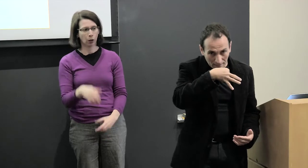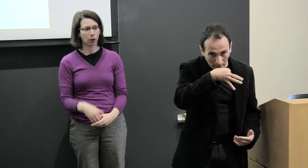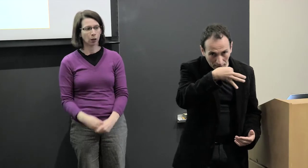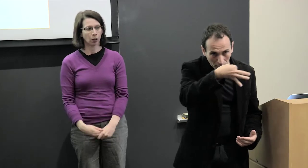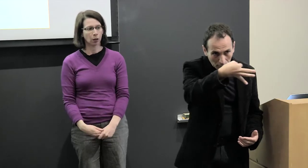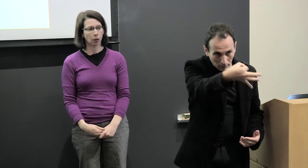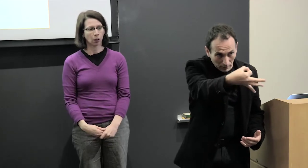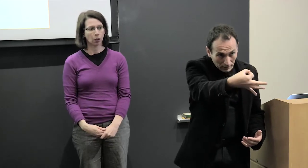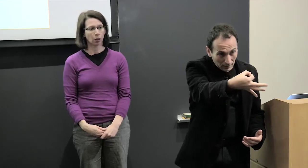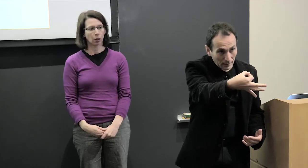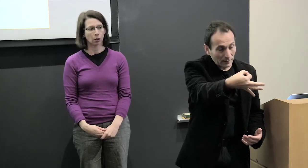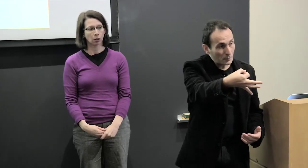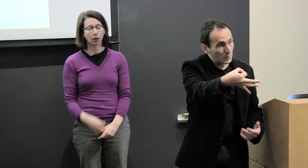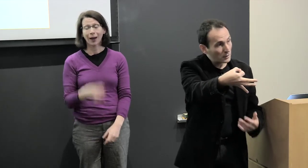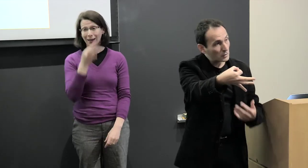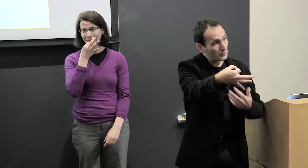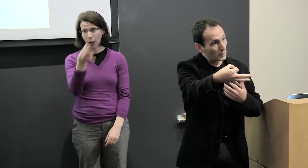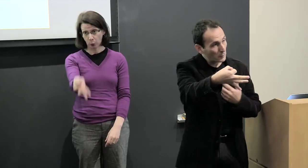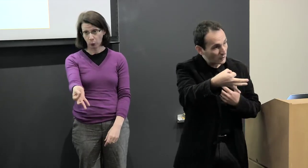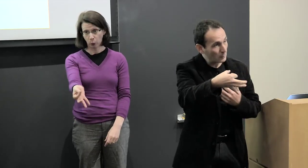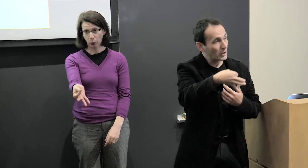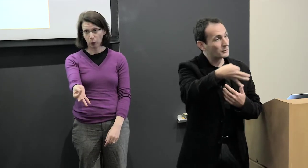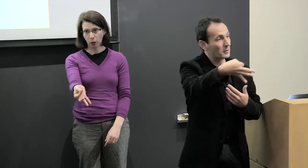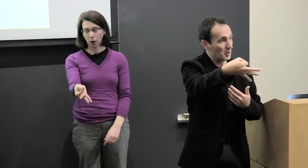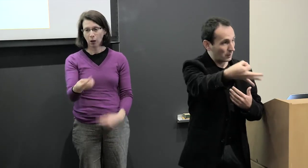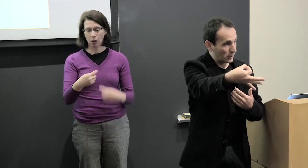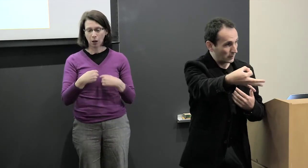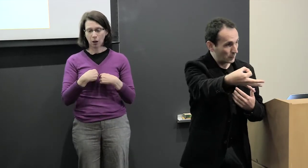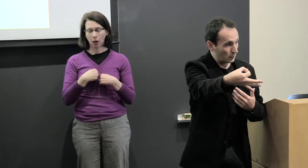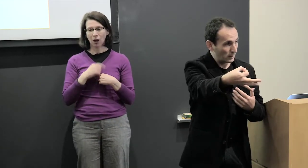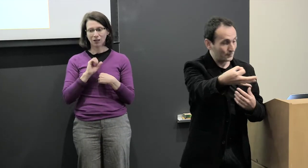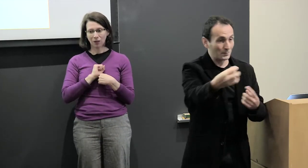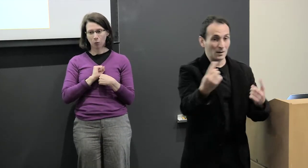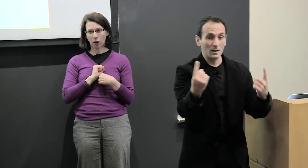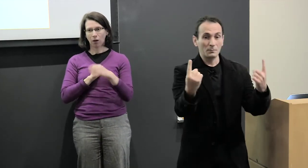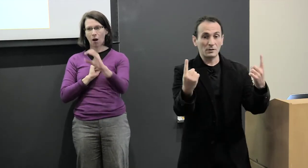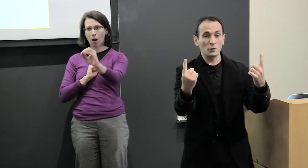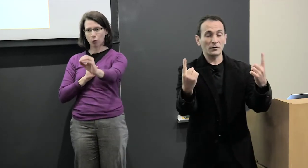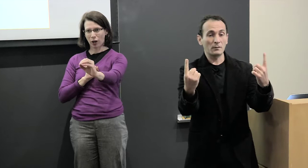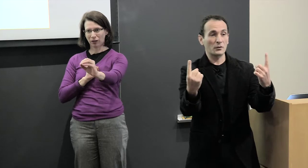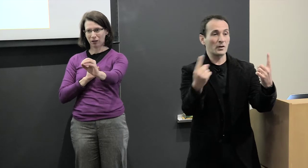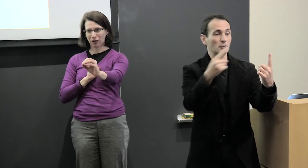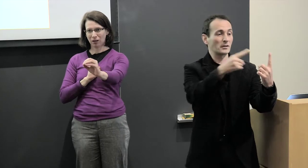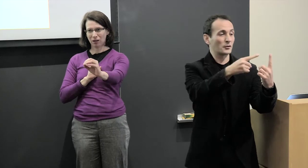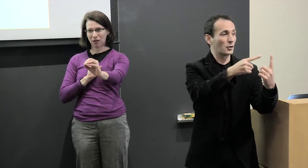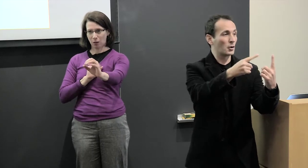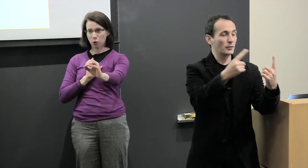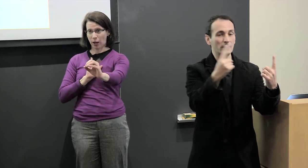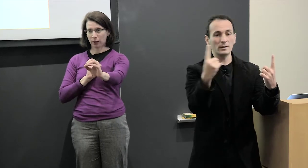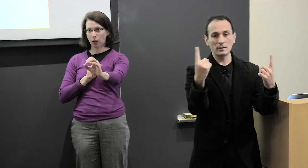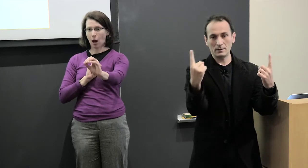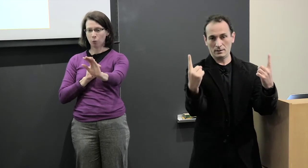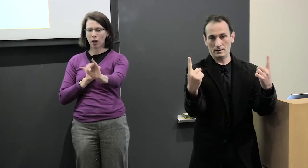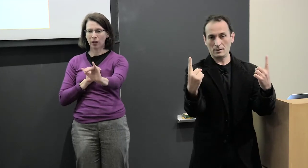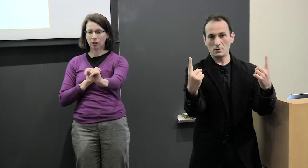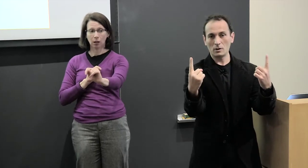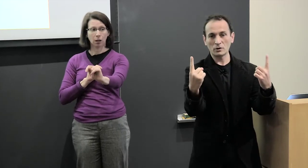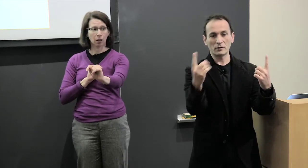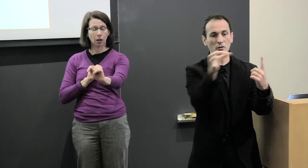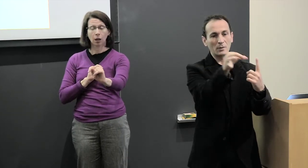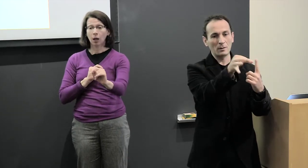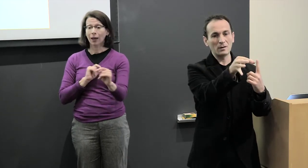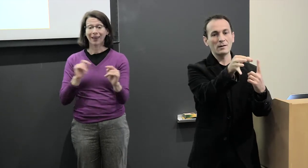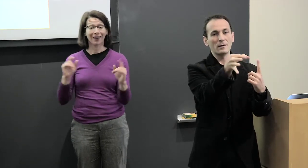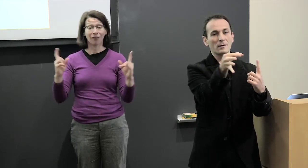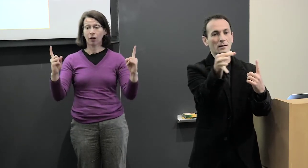And I tell you is a position from the subject to the object, if you will. But of course, if the subject is Sarkozy and the